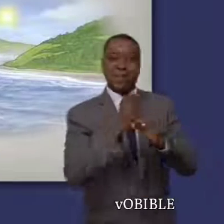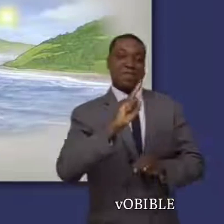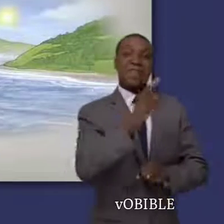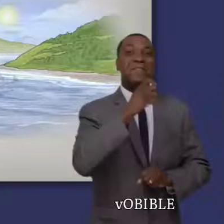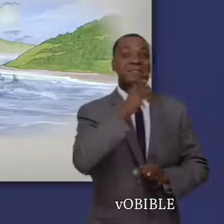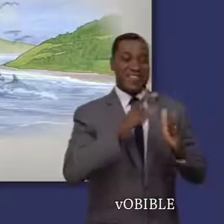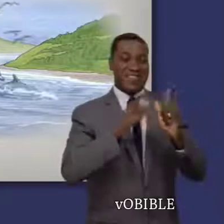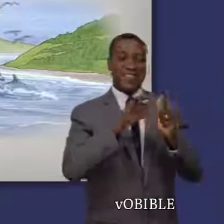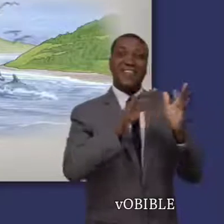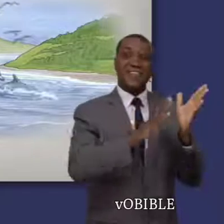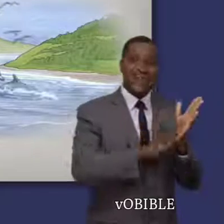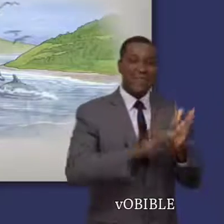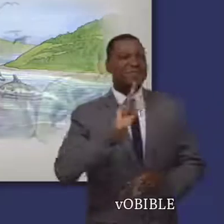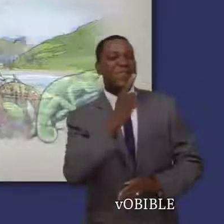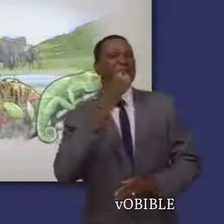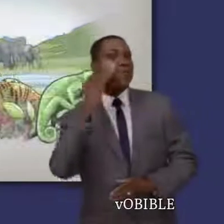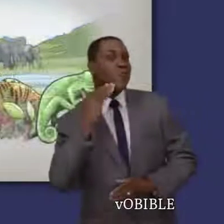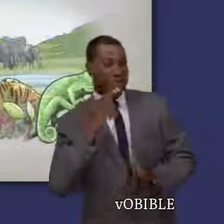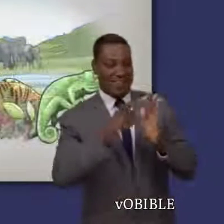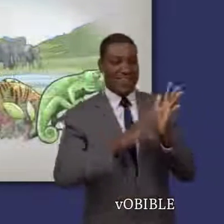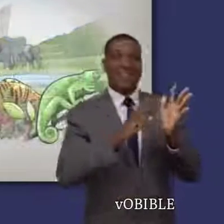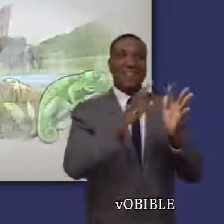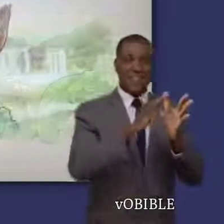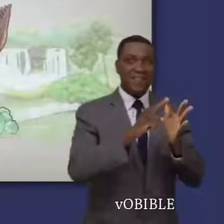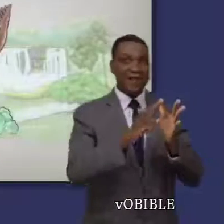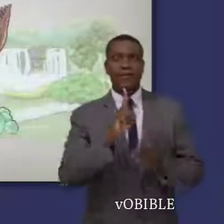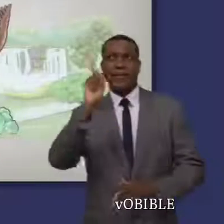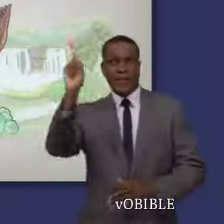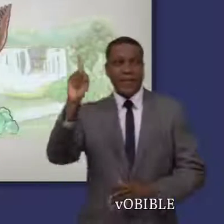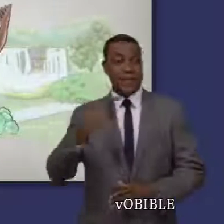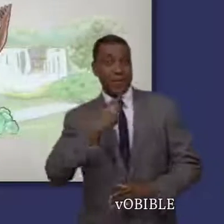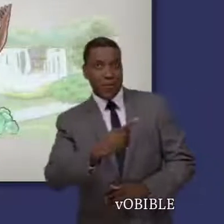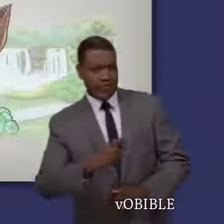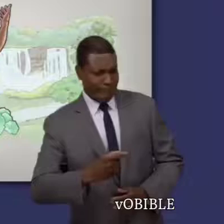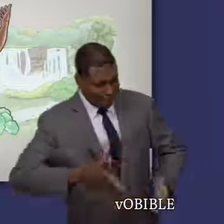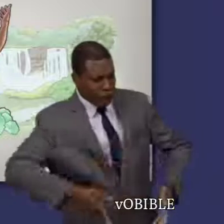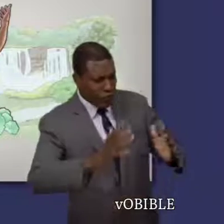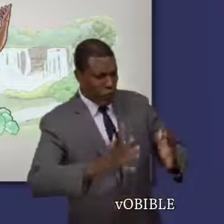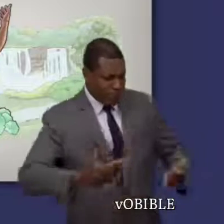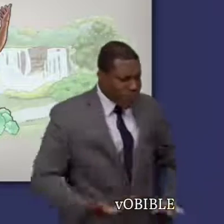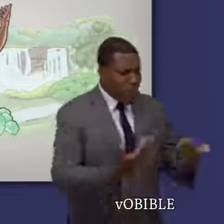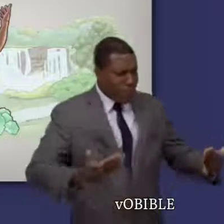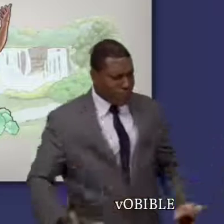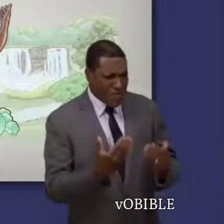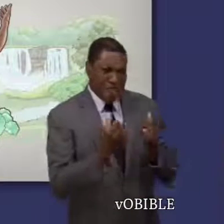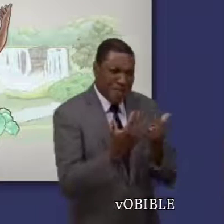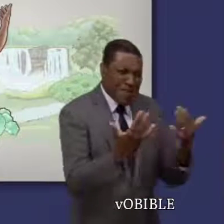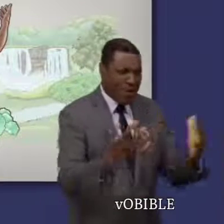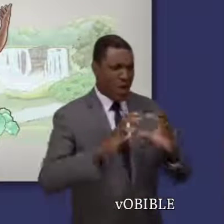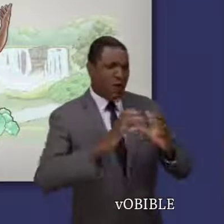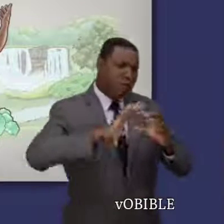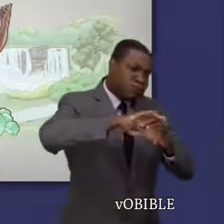humans and then created the first man and woman, Adam and Eve. They were to fill the earth